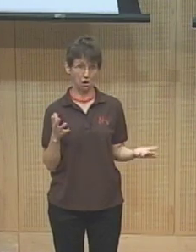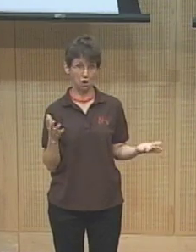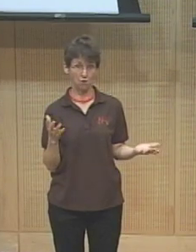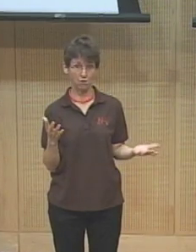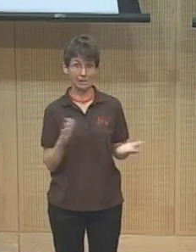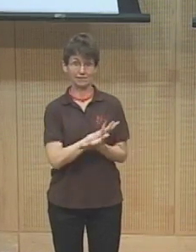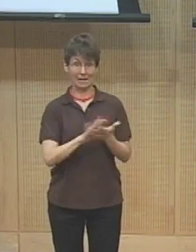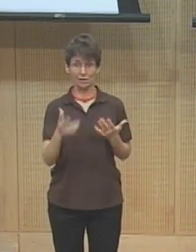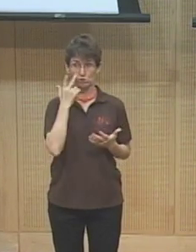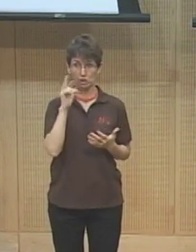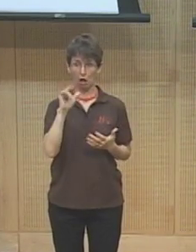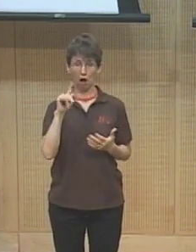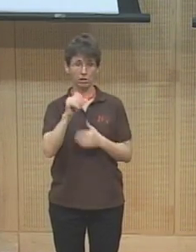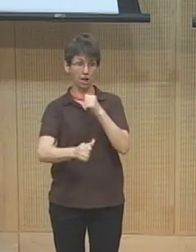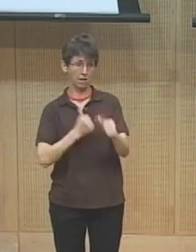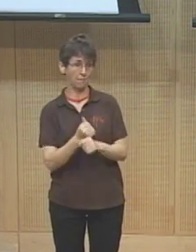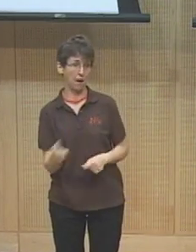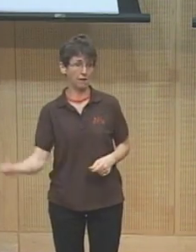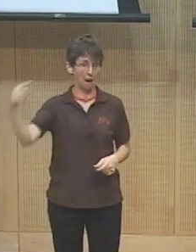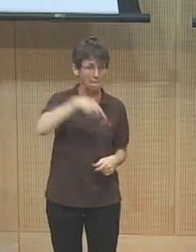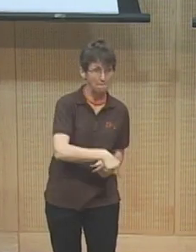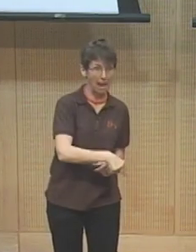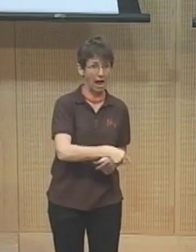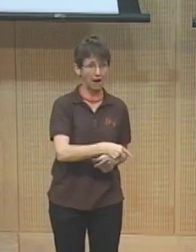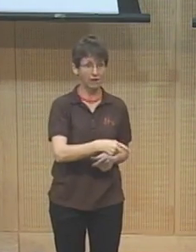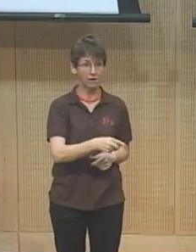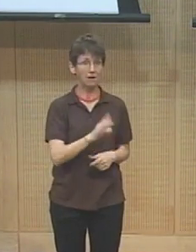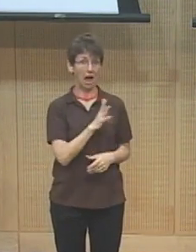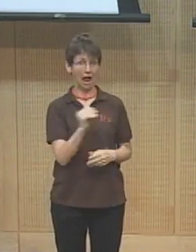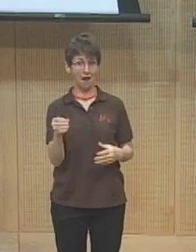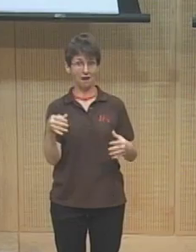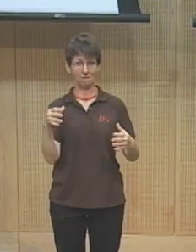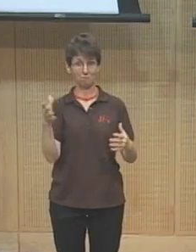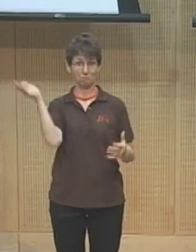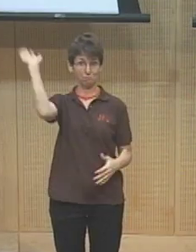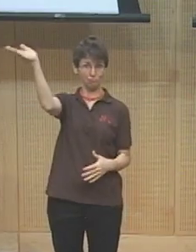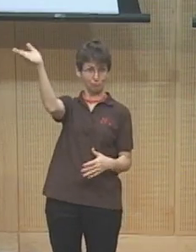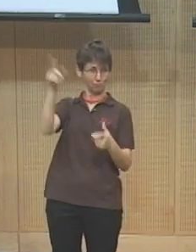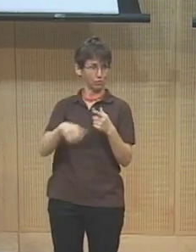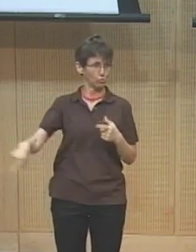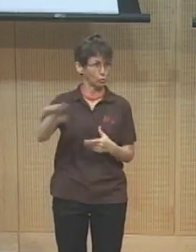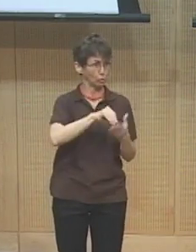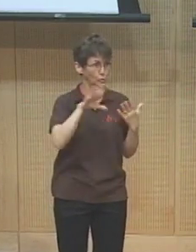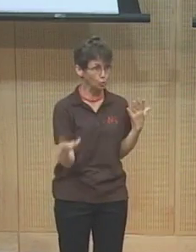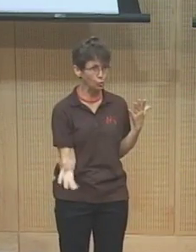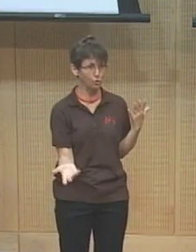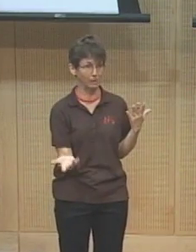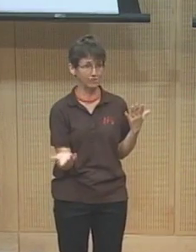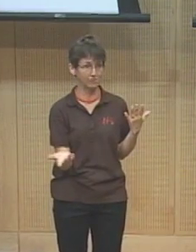So it's really nice to see an alum come back to campus and share his wisdom with you and to share some time with you.